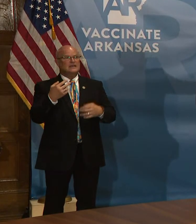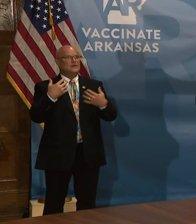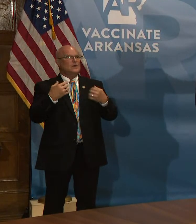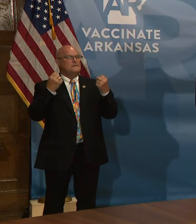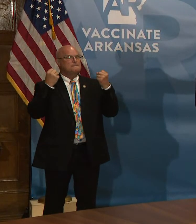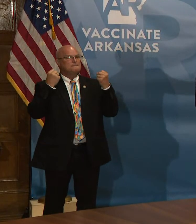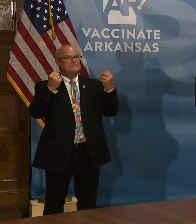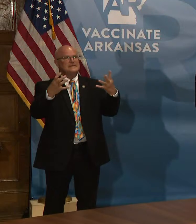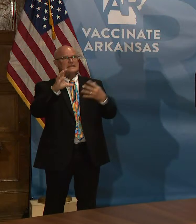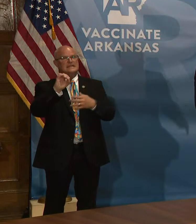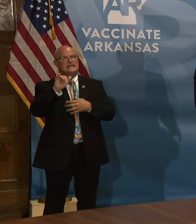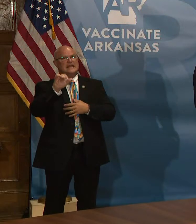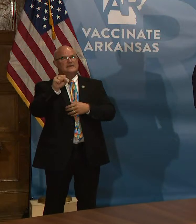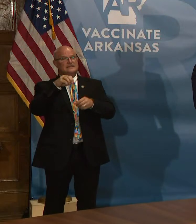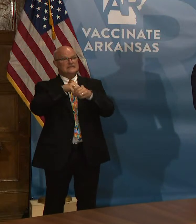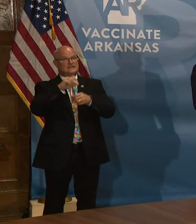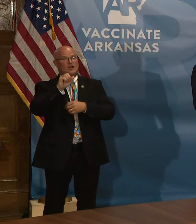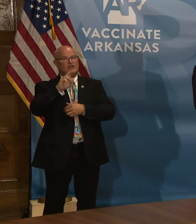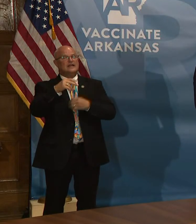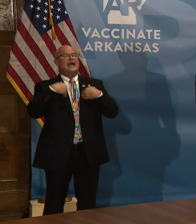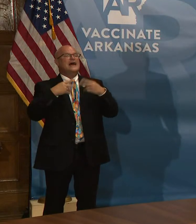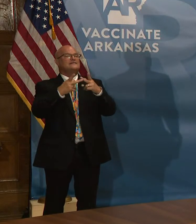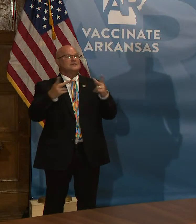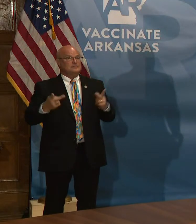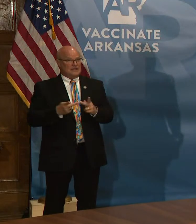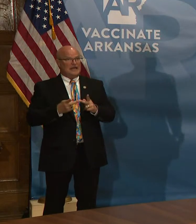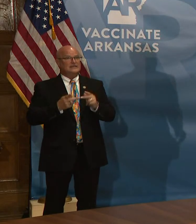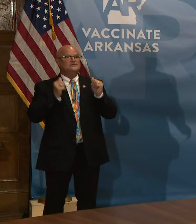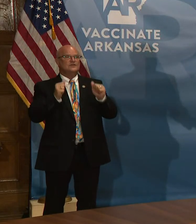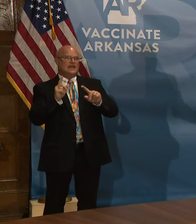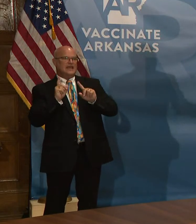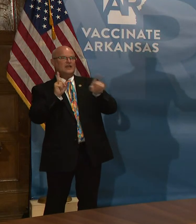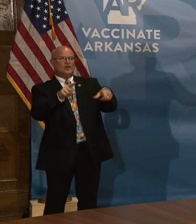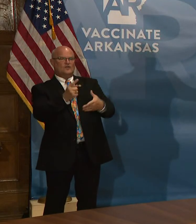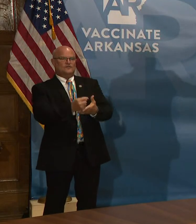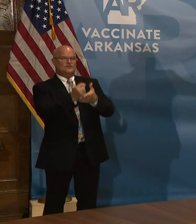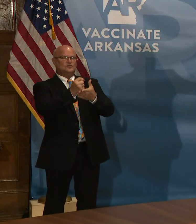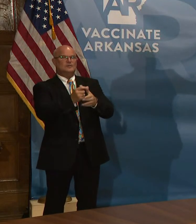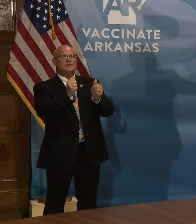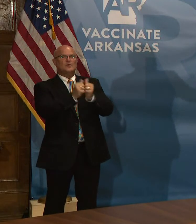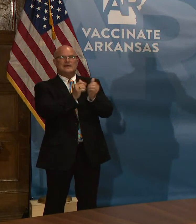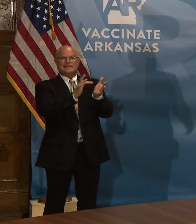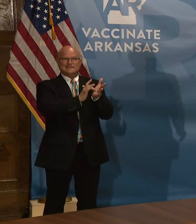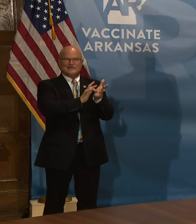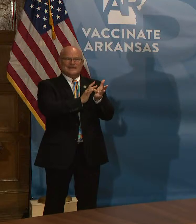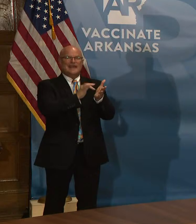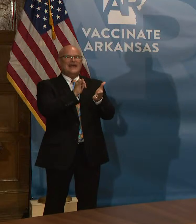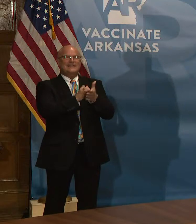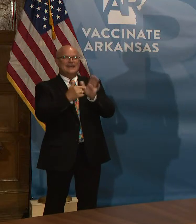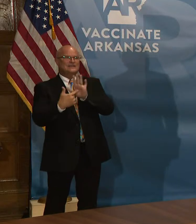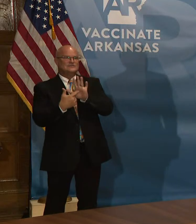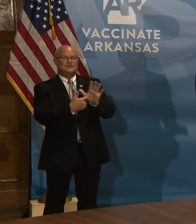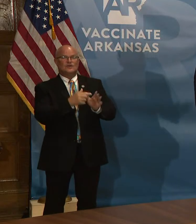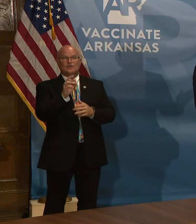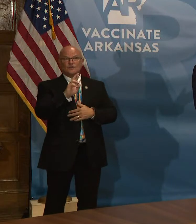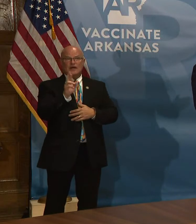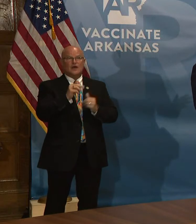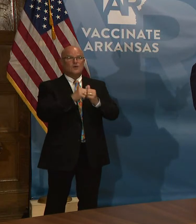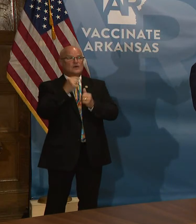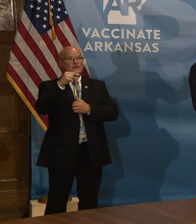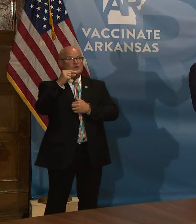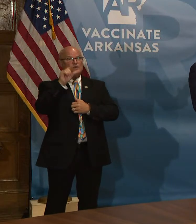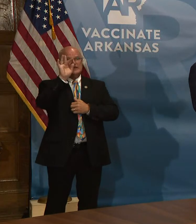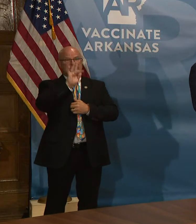majority of counties does actually have a site location for treatment, and that is displayed on the right side with the